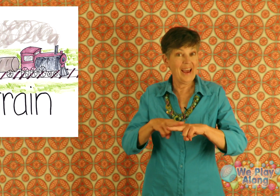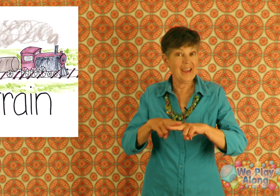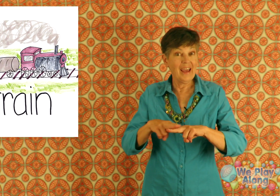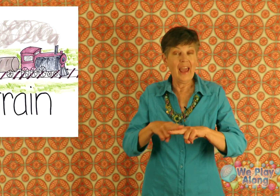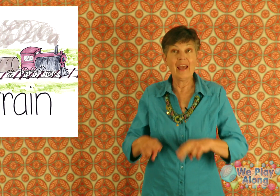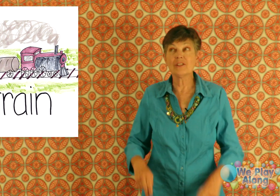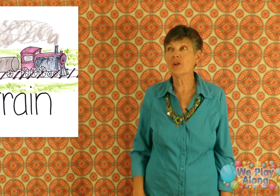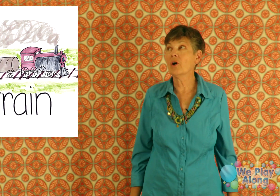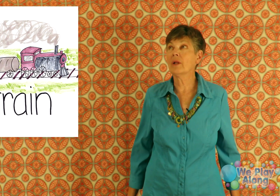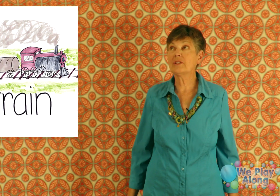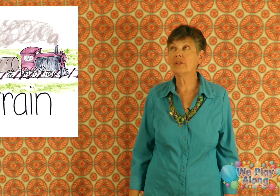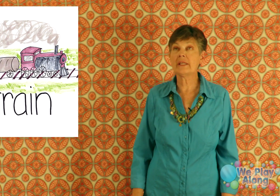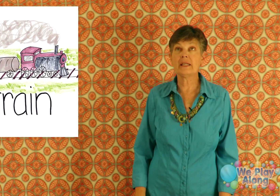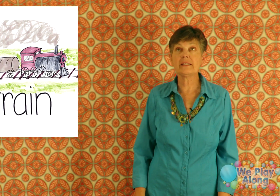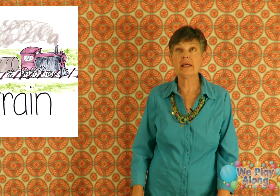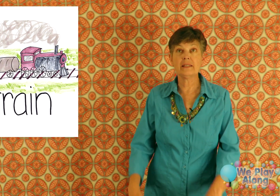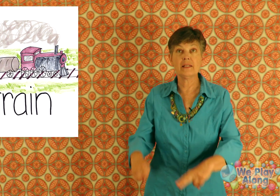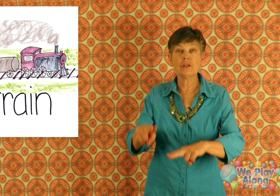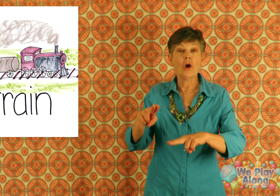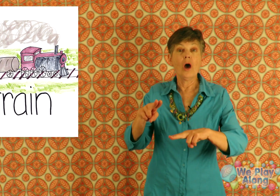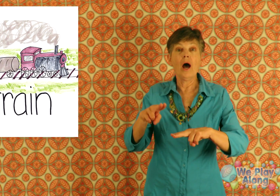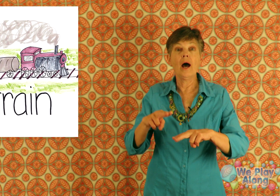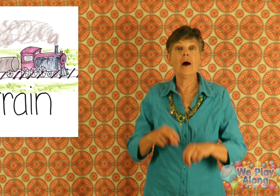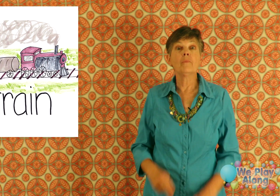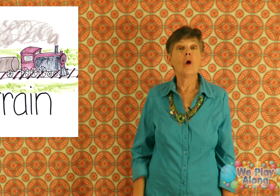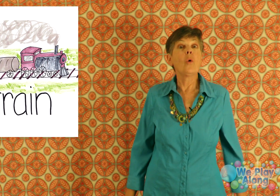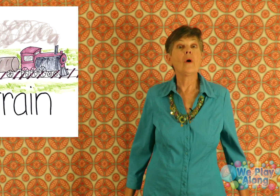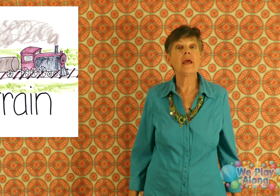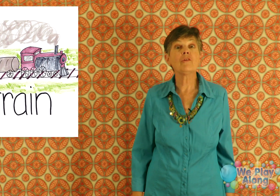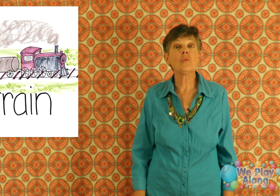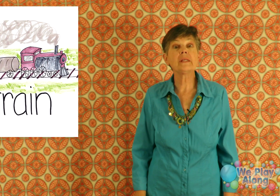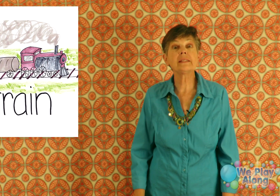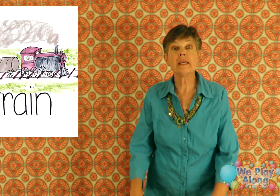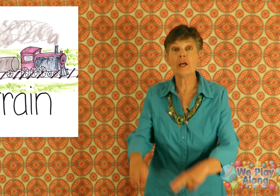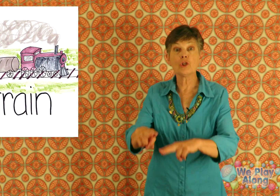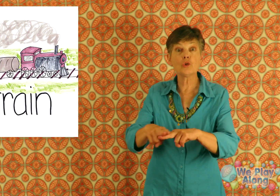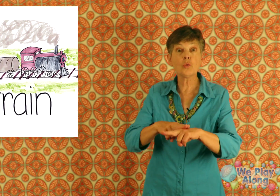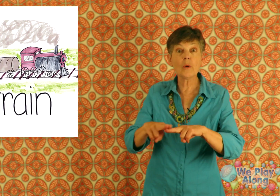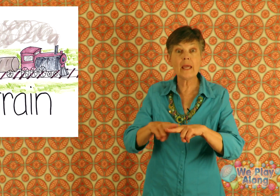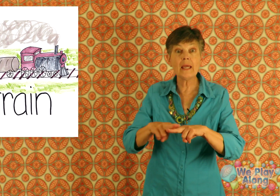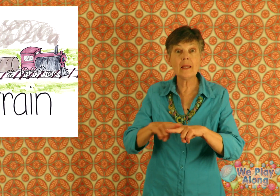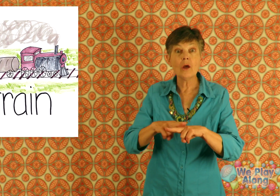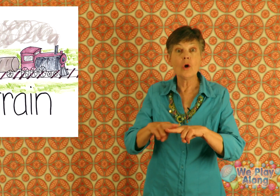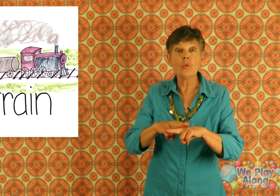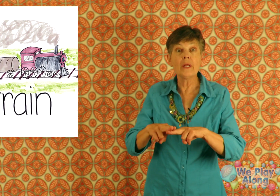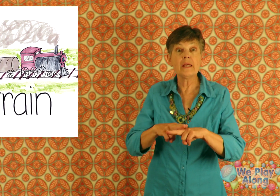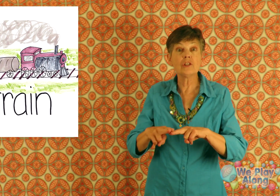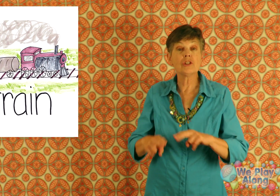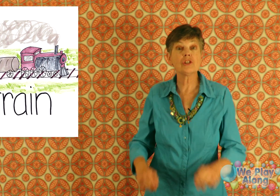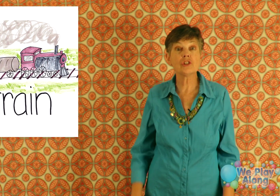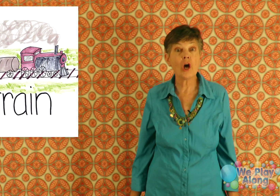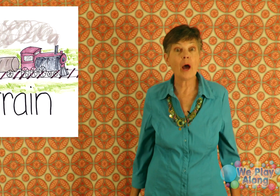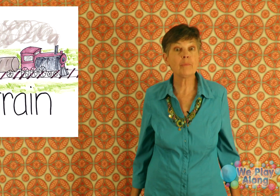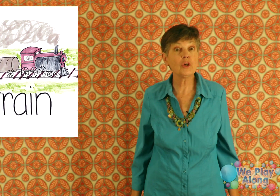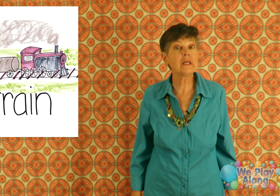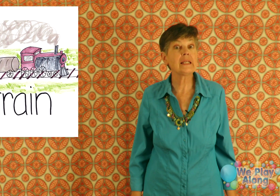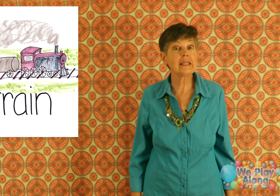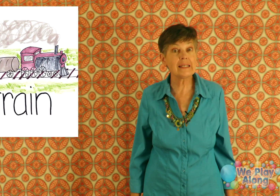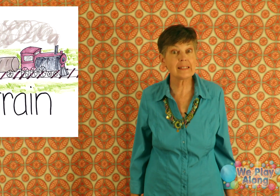Okay? And so let's use it in a sentence. Whenever we see a train, we need to stop, look, and